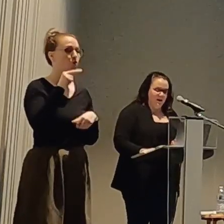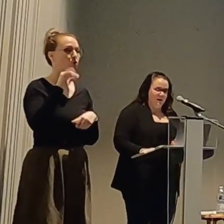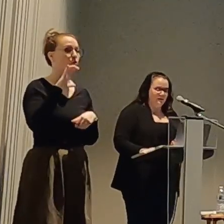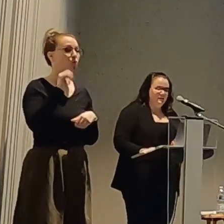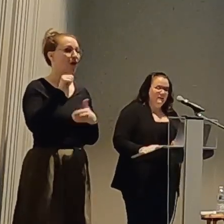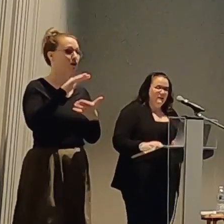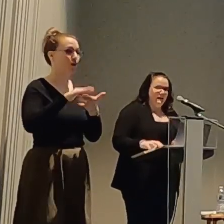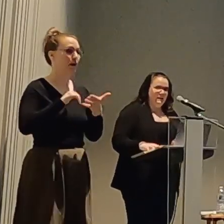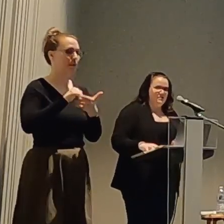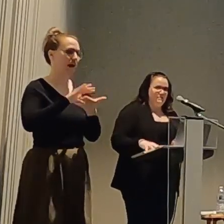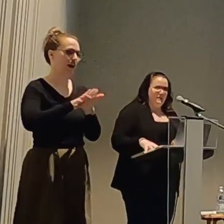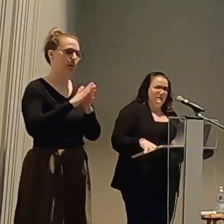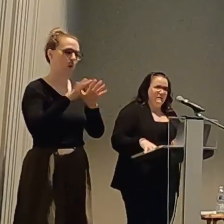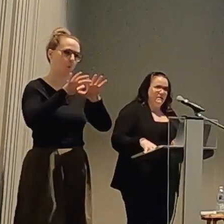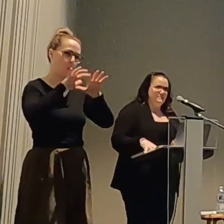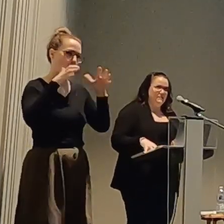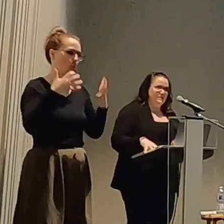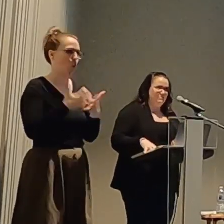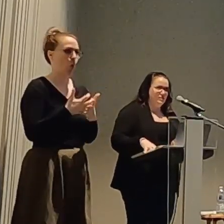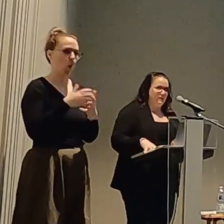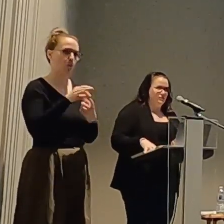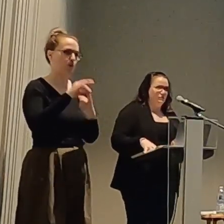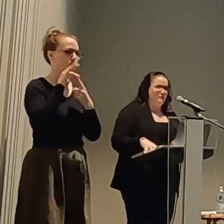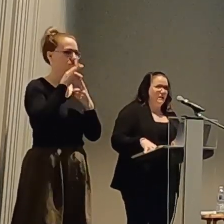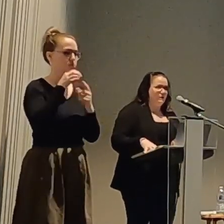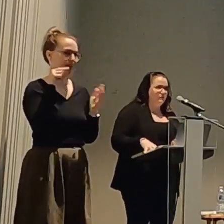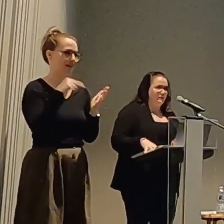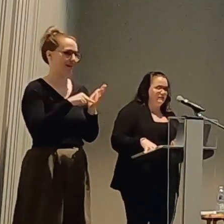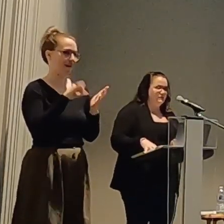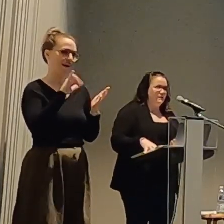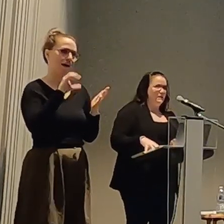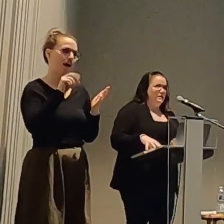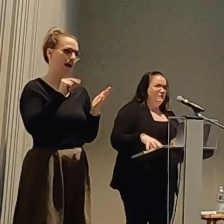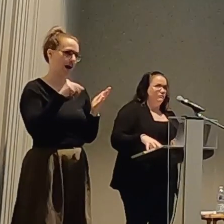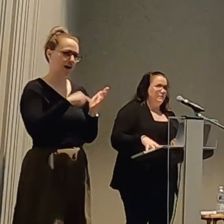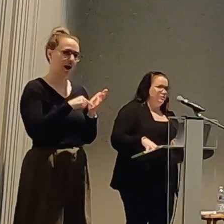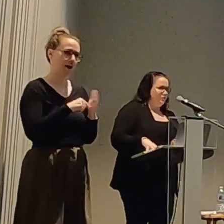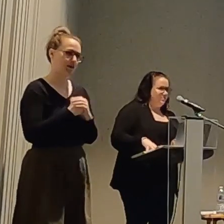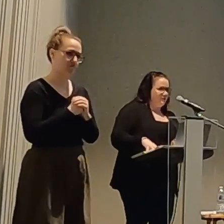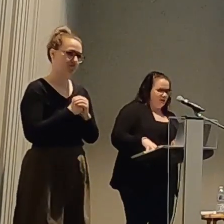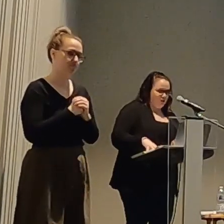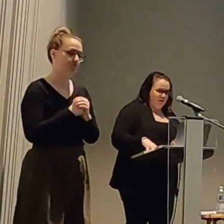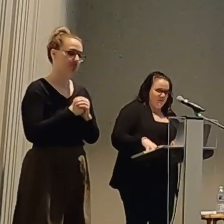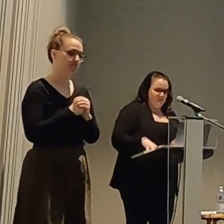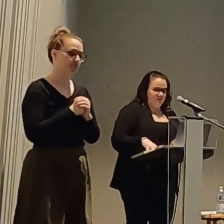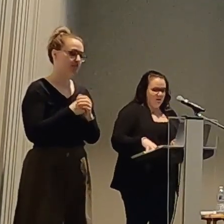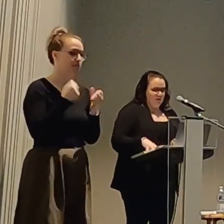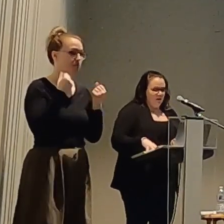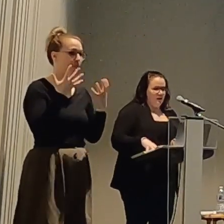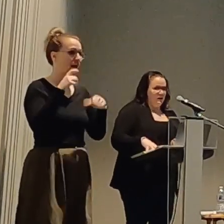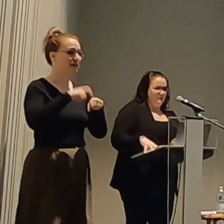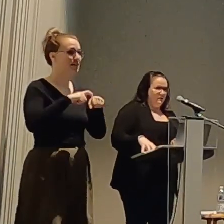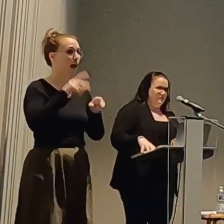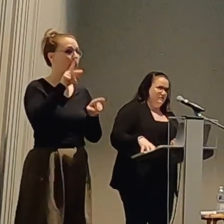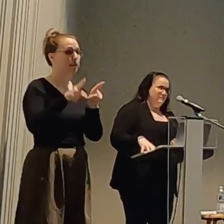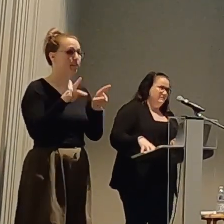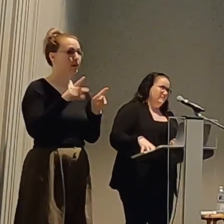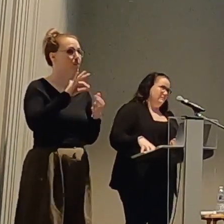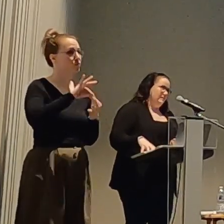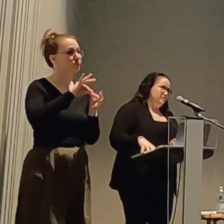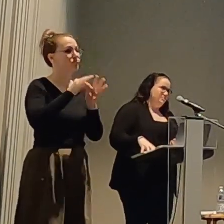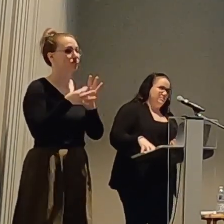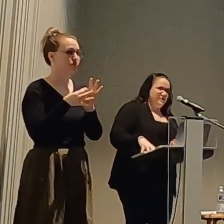global icon and has become subject to countless reinterpretations,